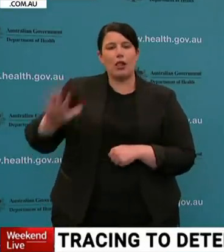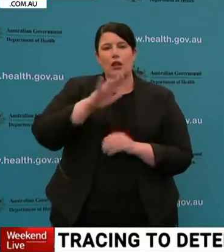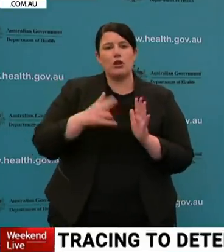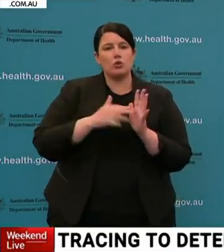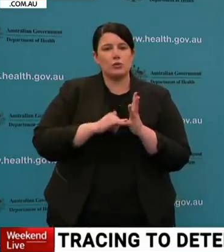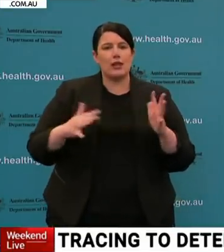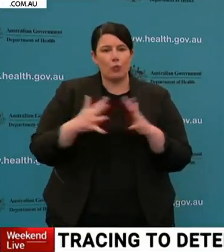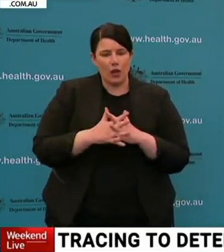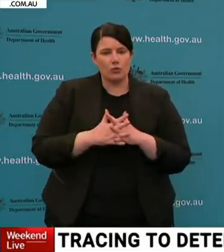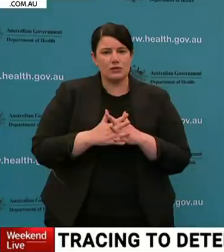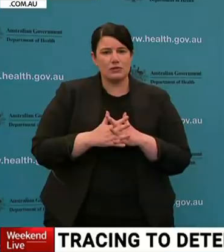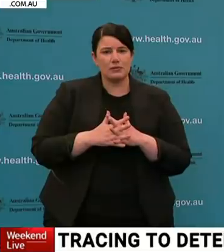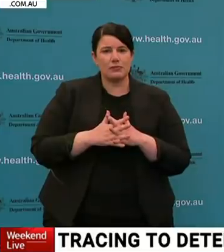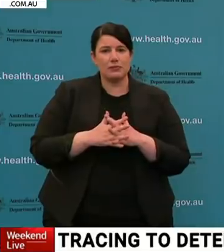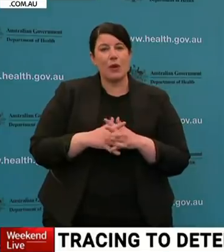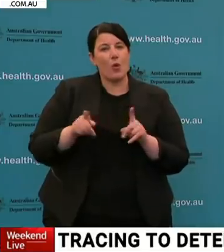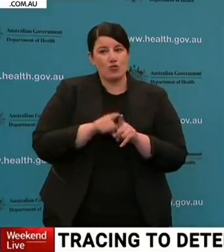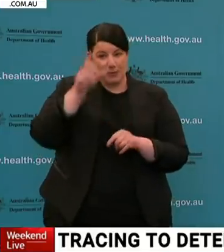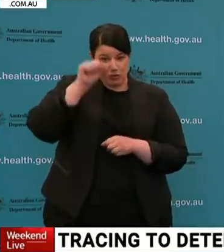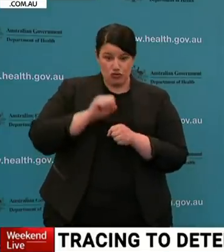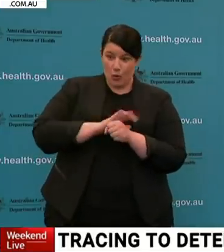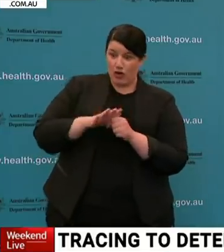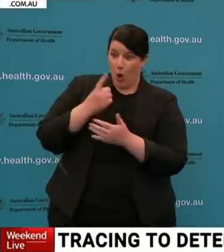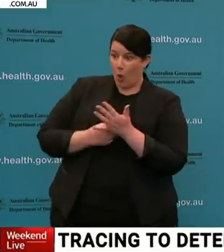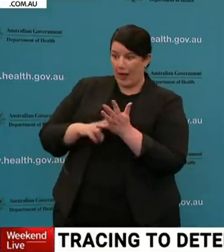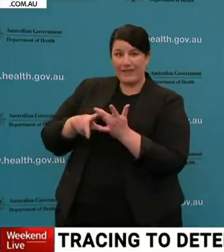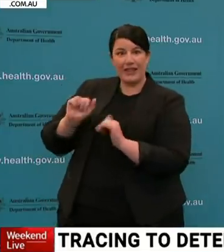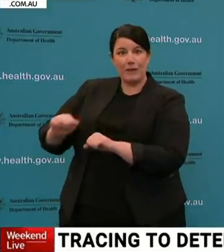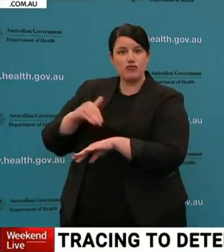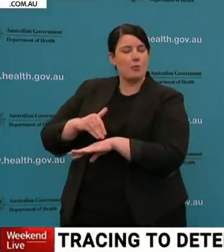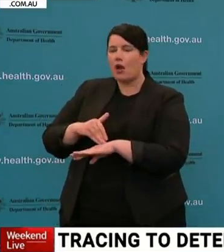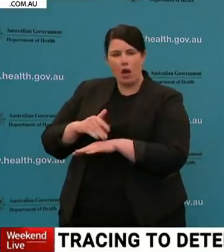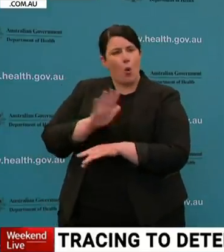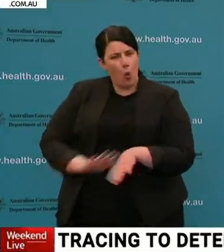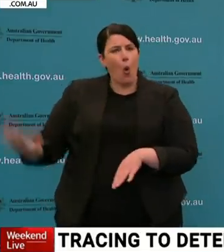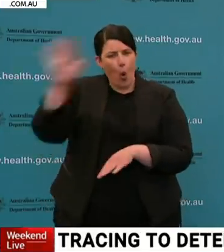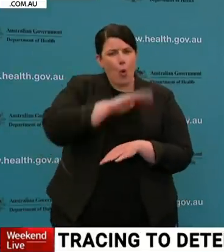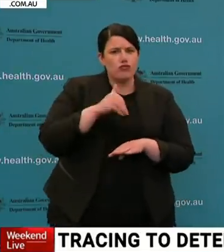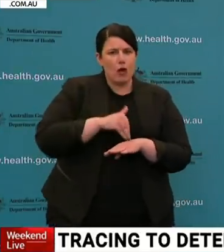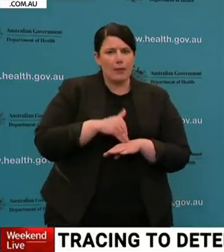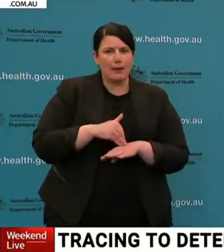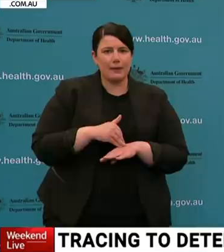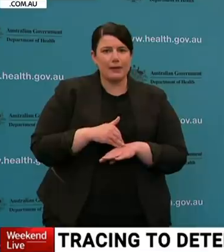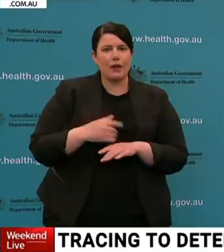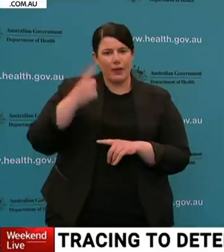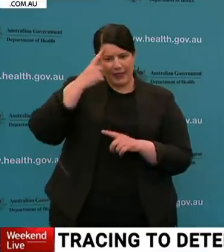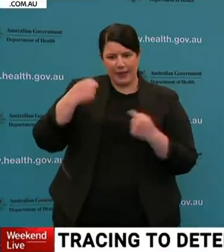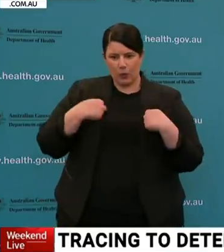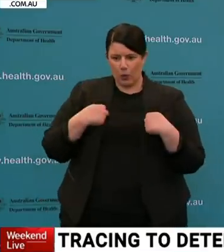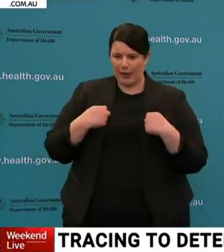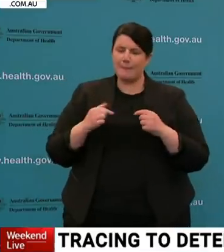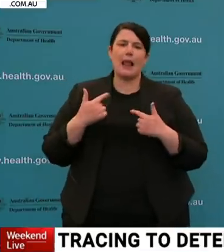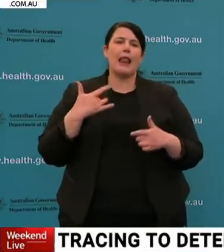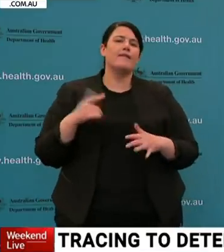South Wales, remembering that this is a shared problem. Whilst we can think of ourselves as Victorians or Canberrans